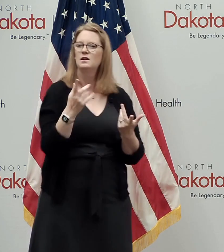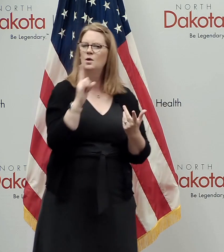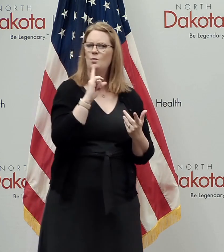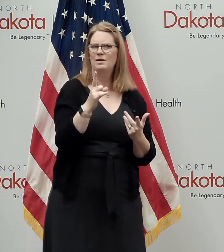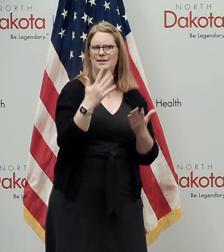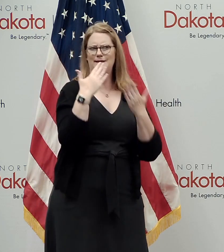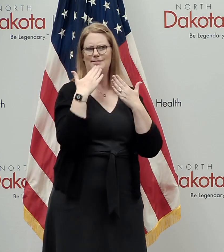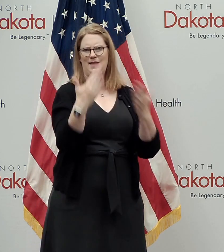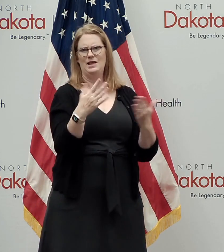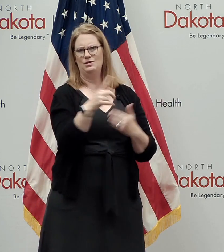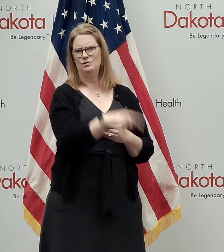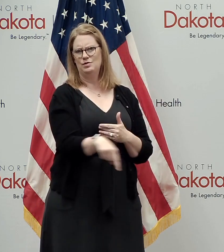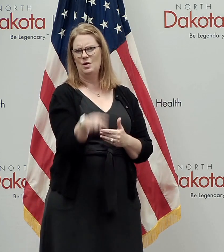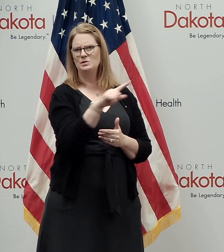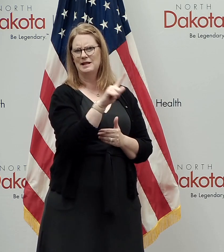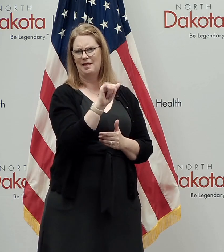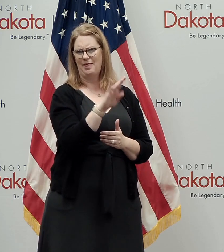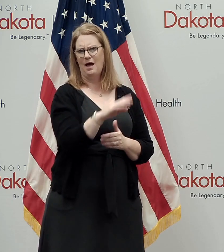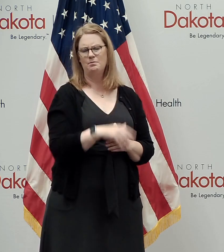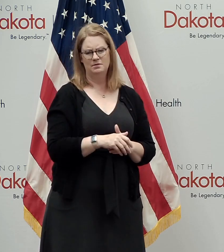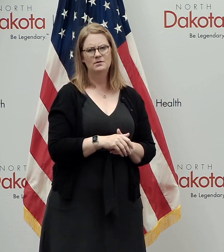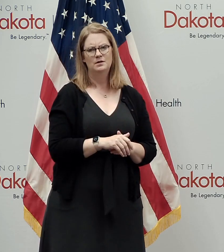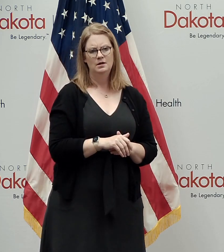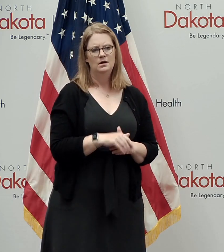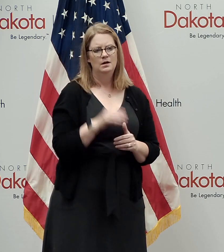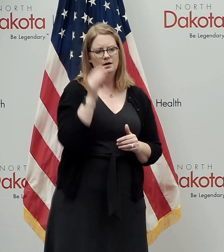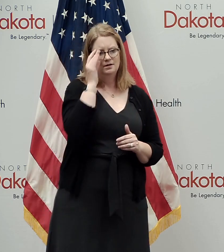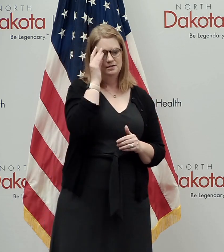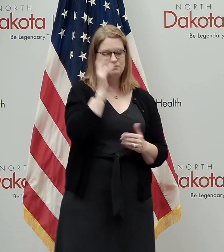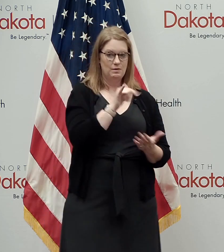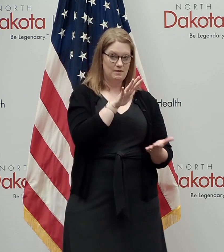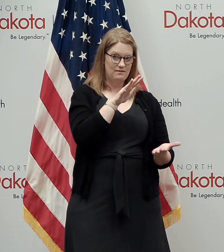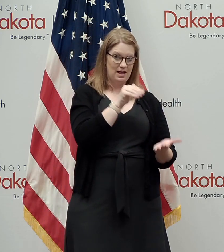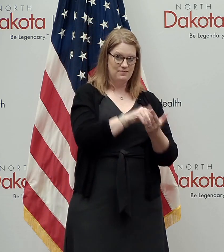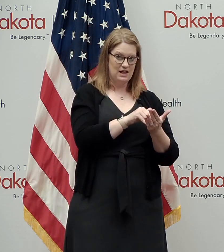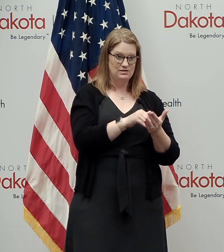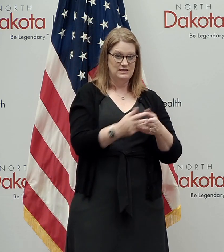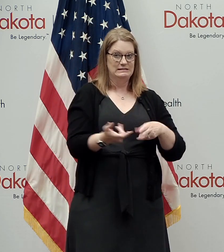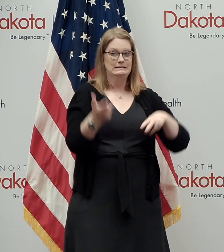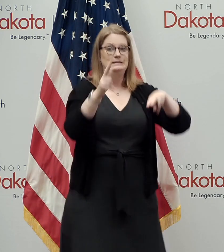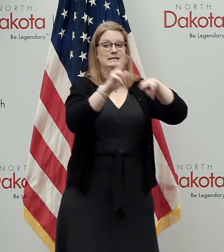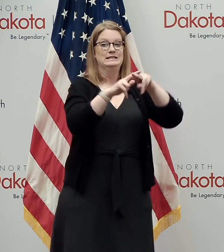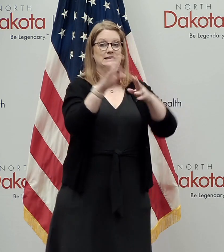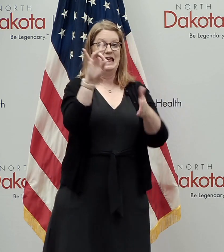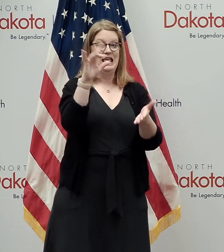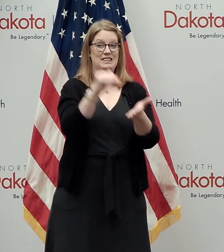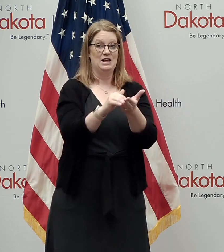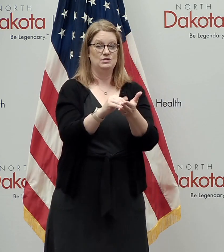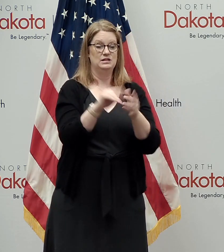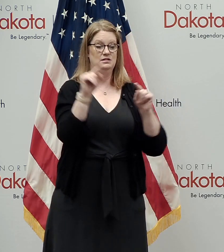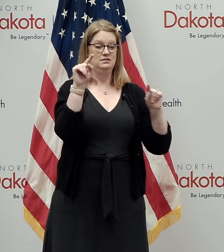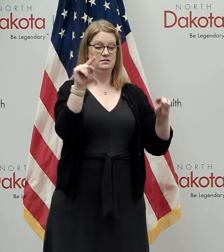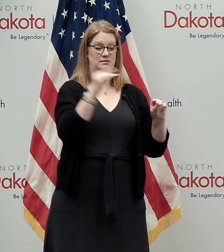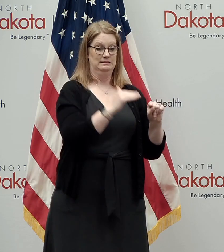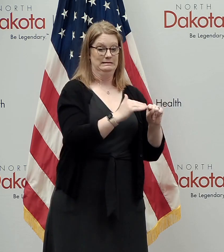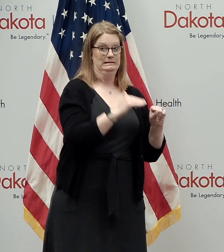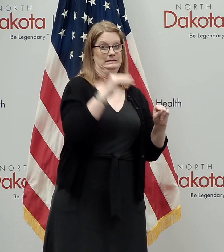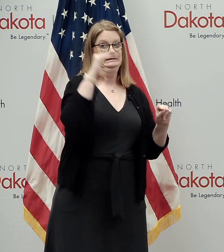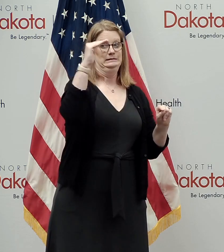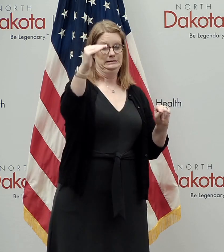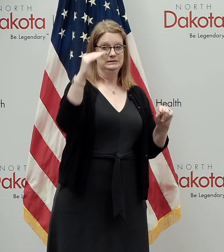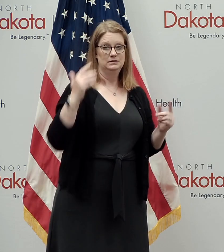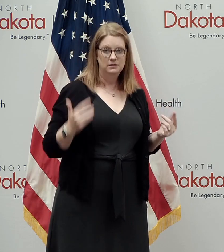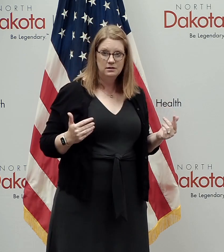with, but we've still got work to do. If we want to get from 5,000 up to 8,000, we've got to spread